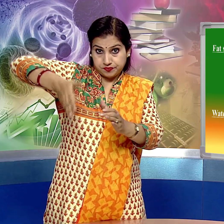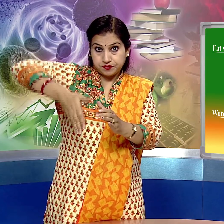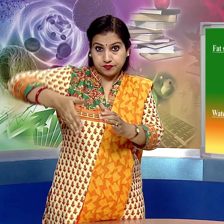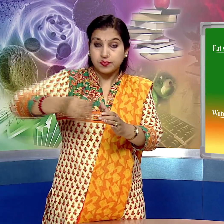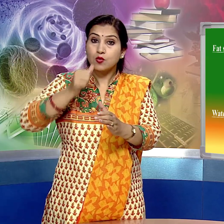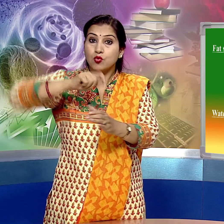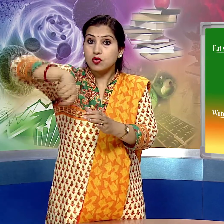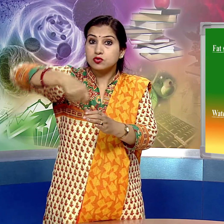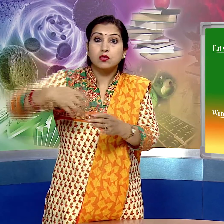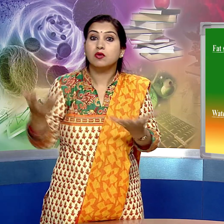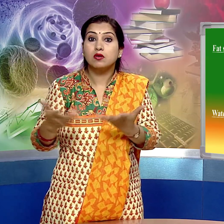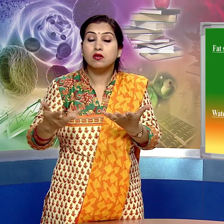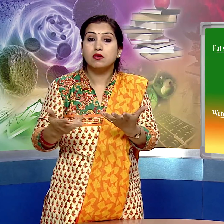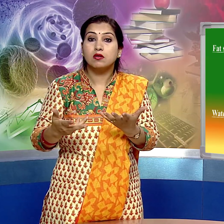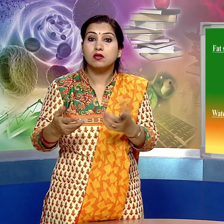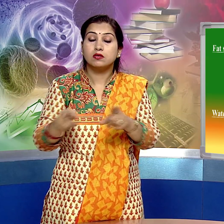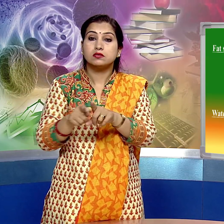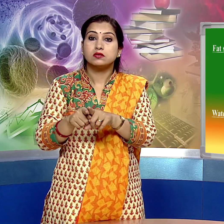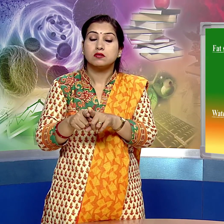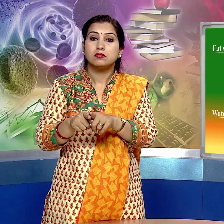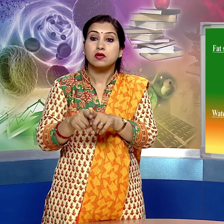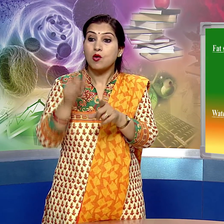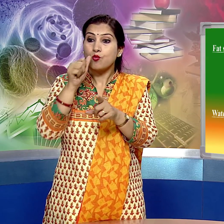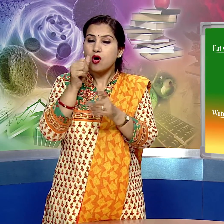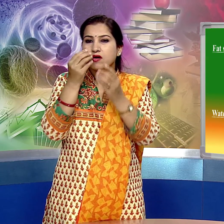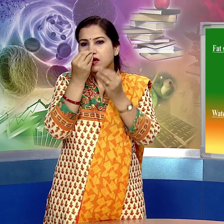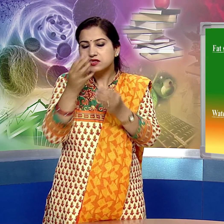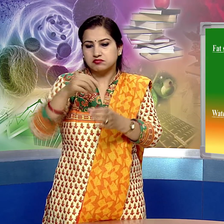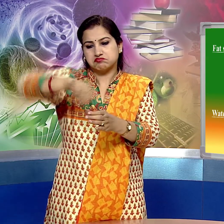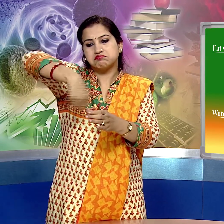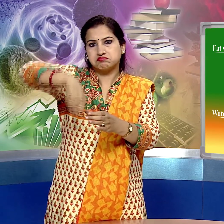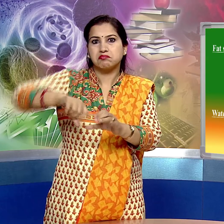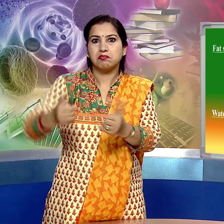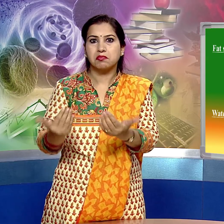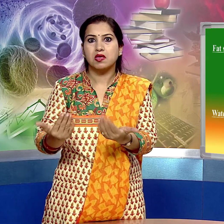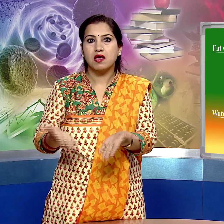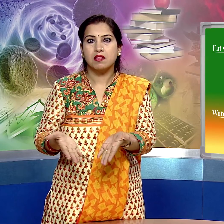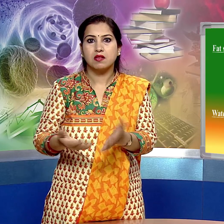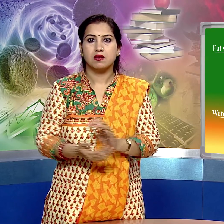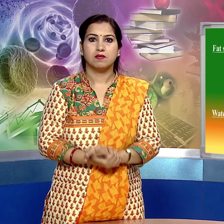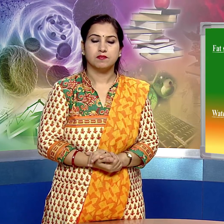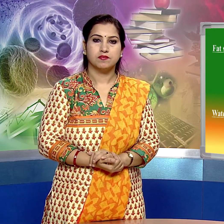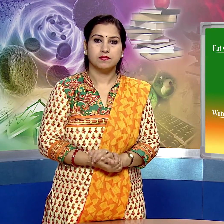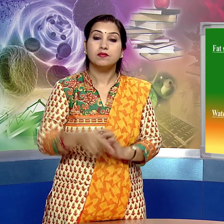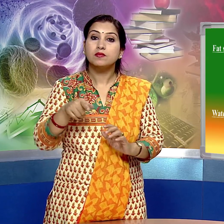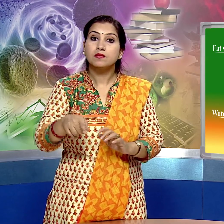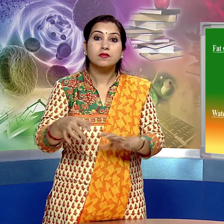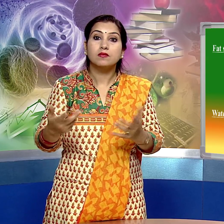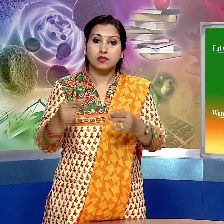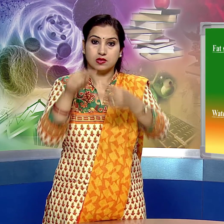Water-soluble vitamins are soluble in water easily. These are of two